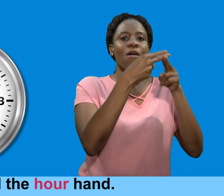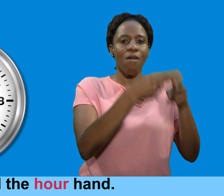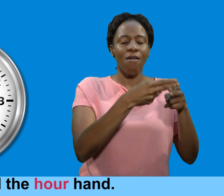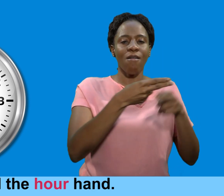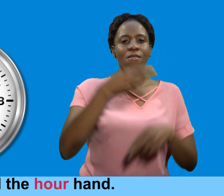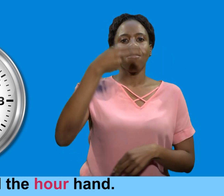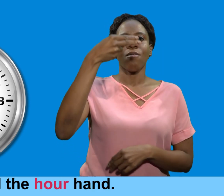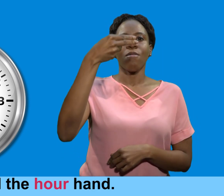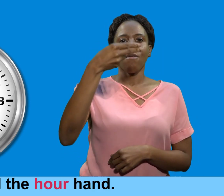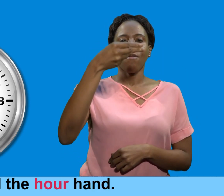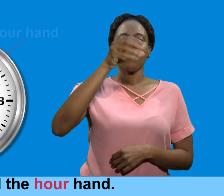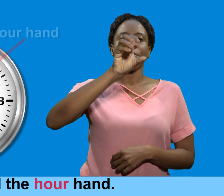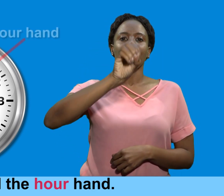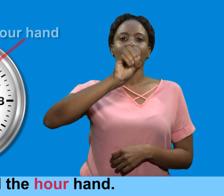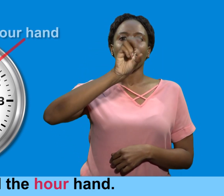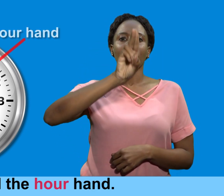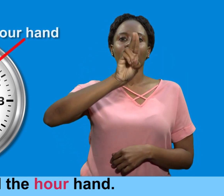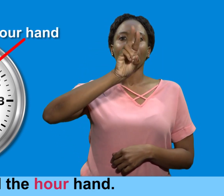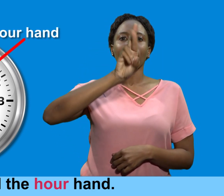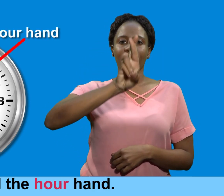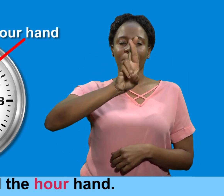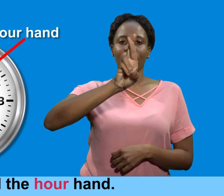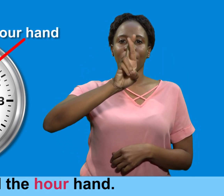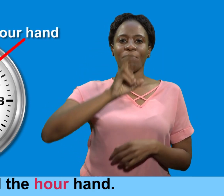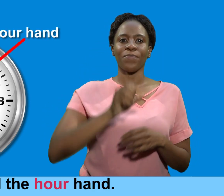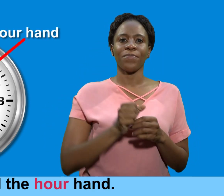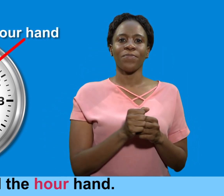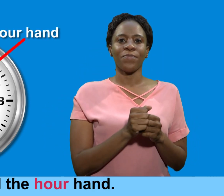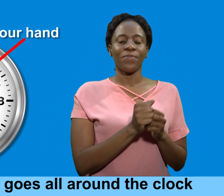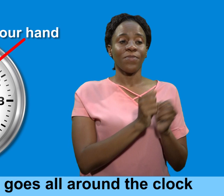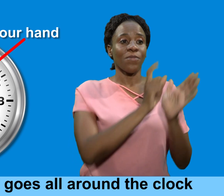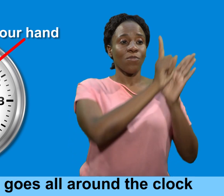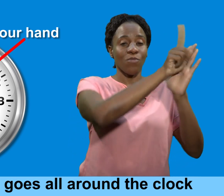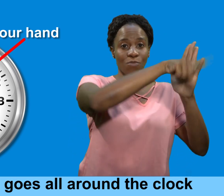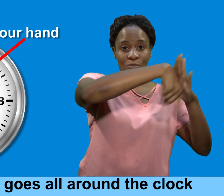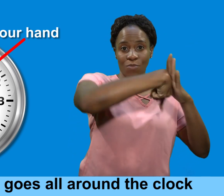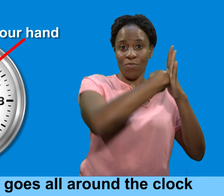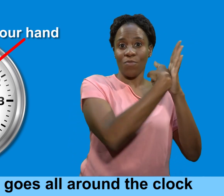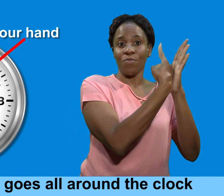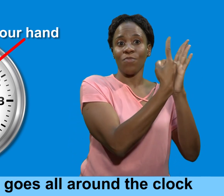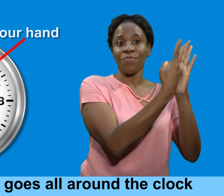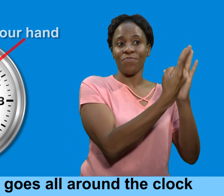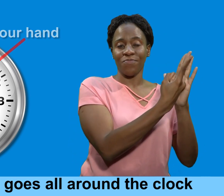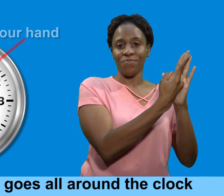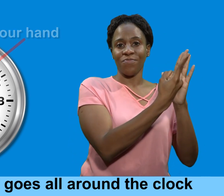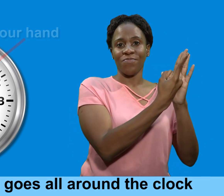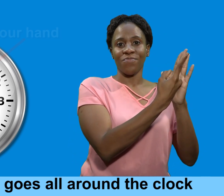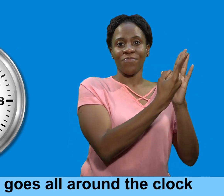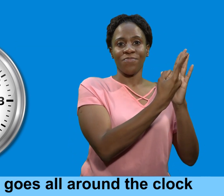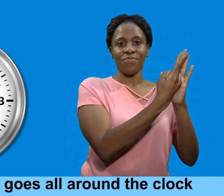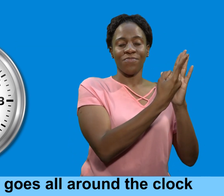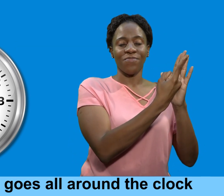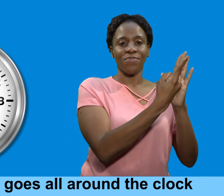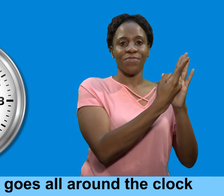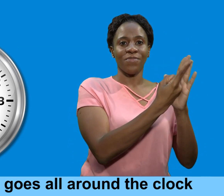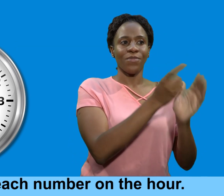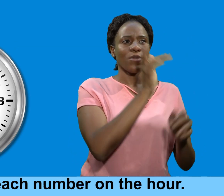which is called the hour hand. The hour hand goes all around the